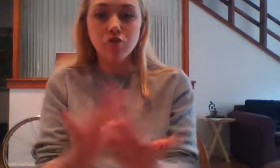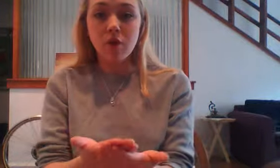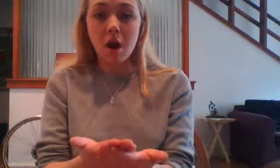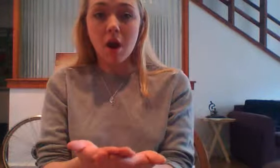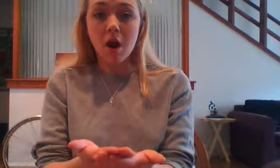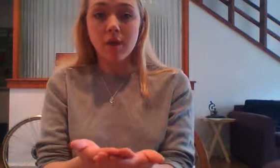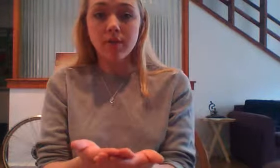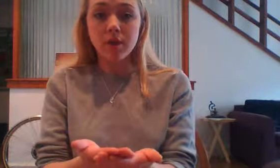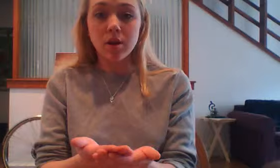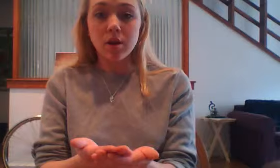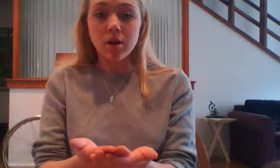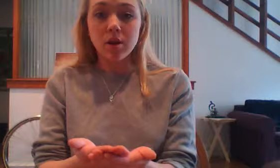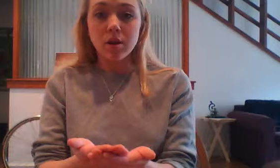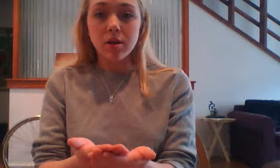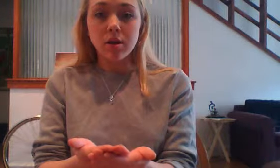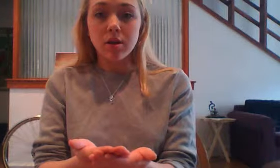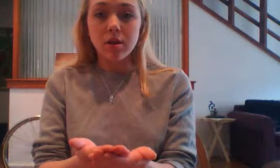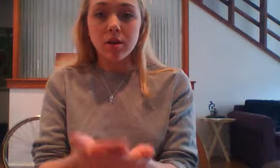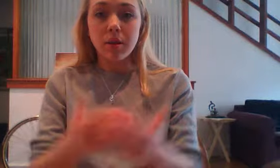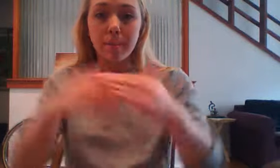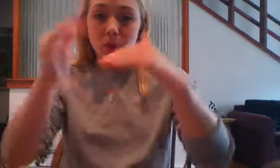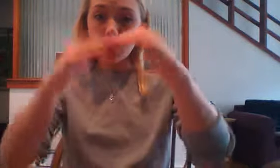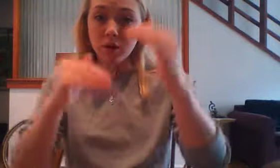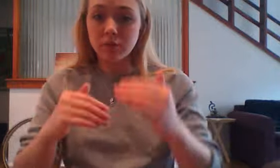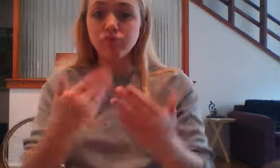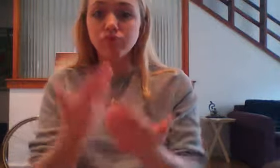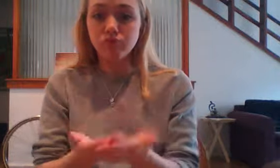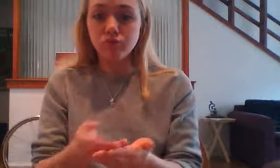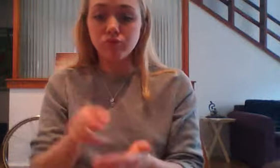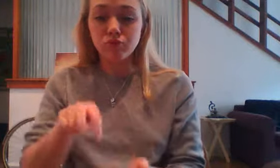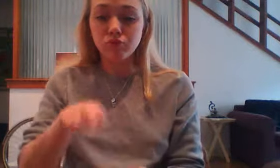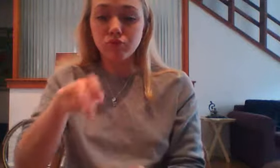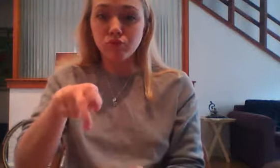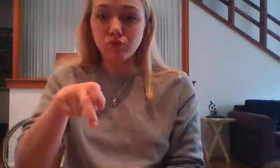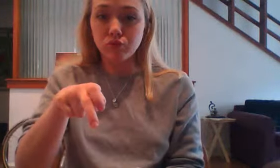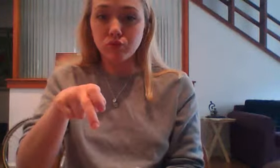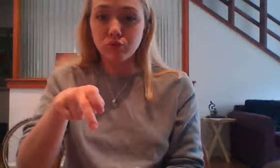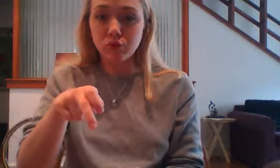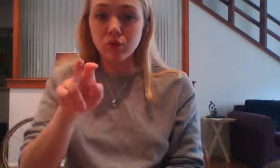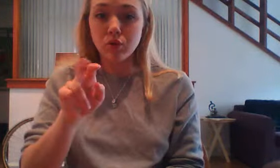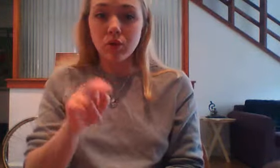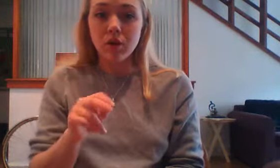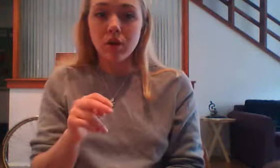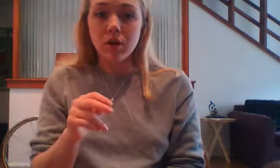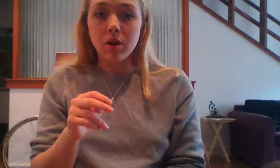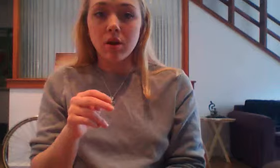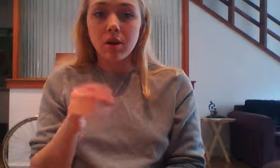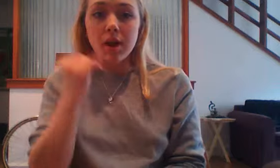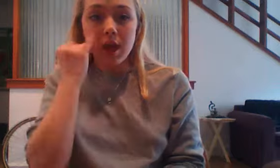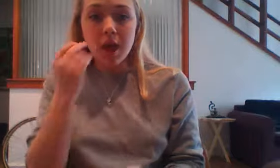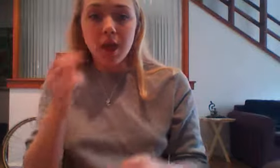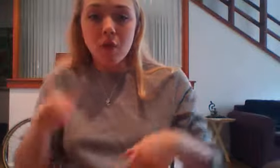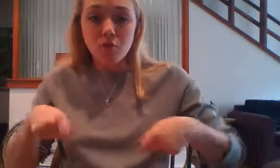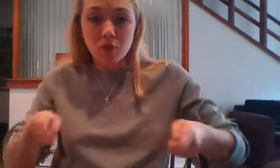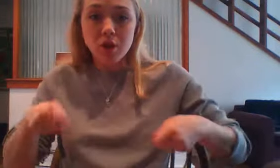building. So if you're in a wheelchair or pushing a walker or you're the UPS guy with a whole bunch of packages on a dolly, you're